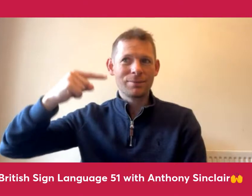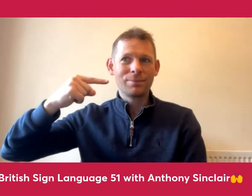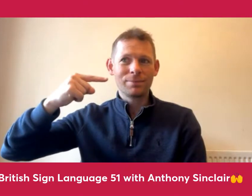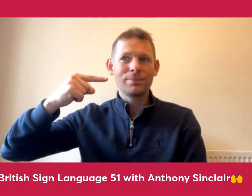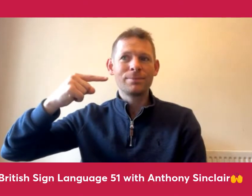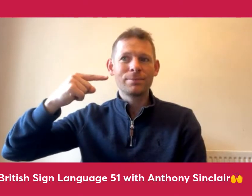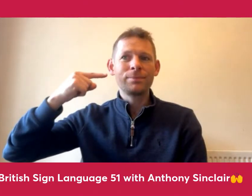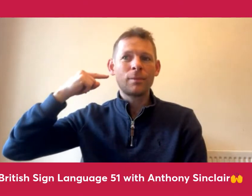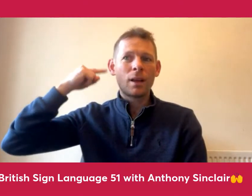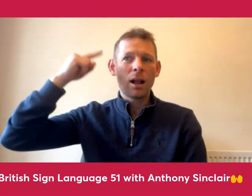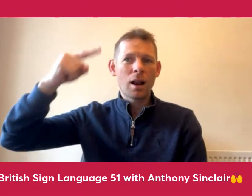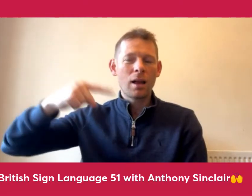London.